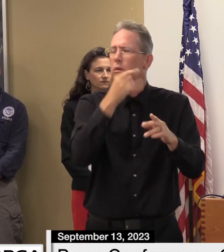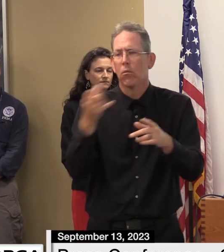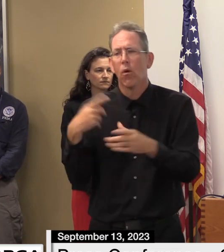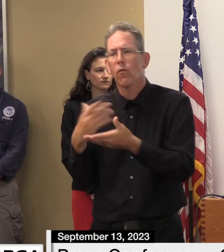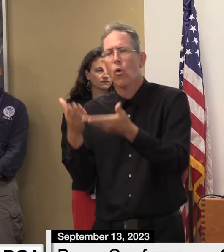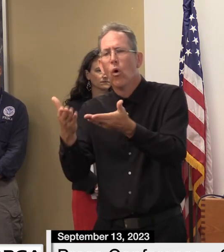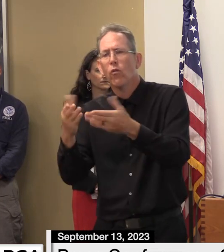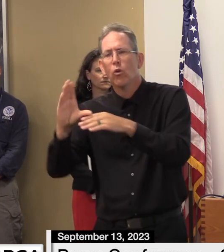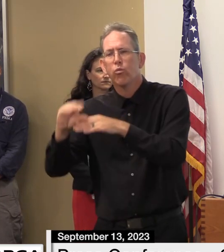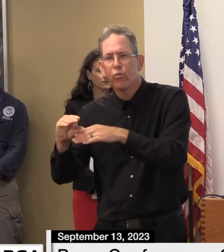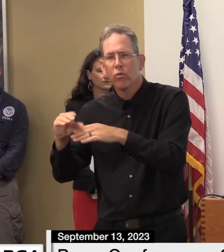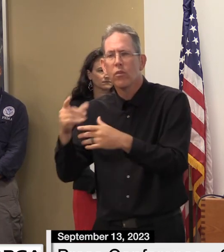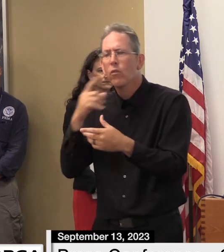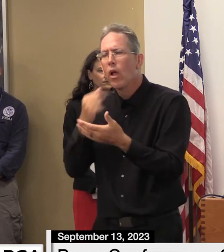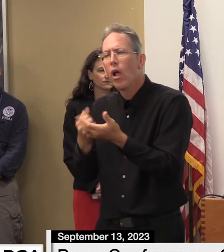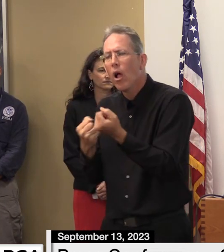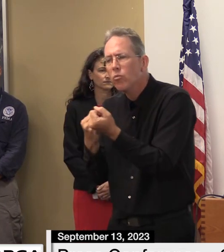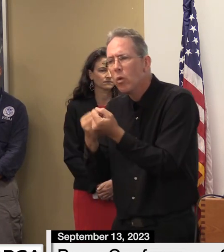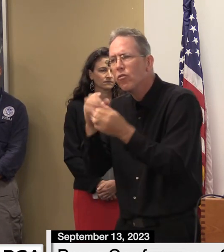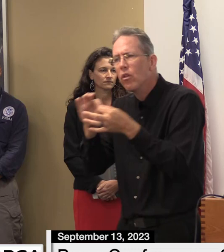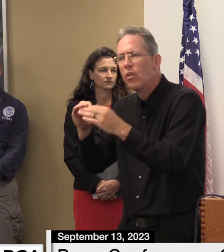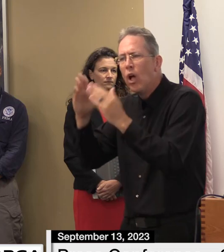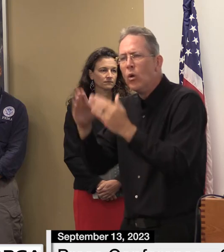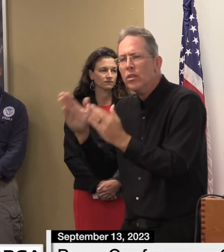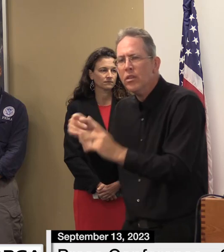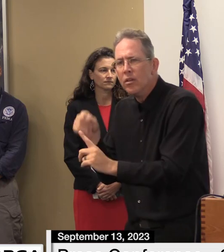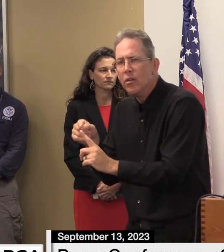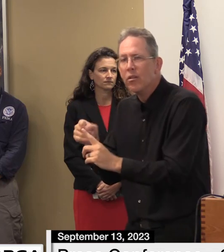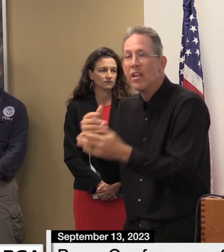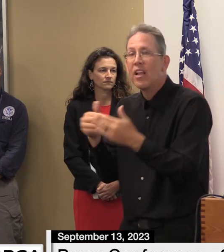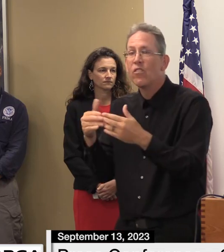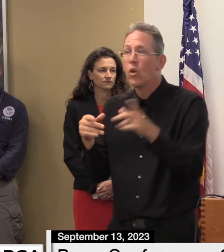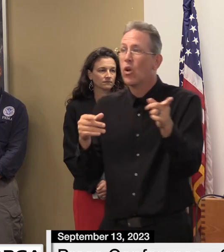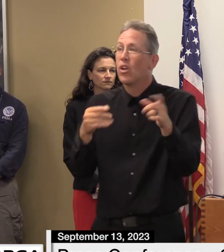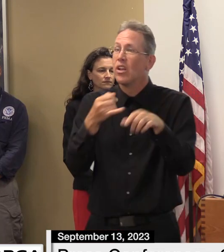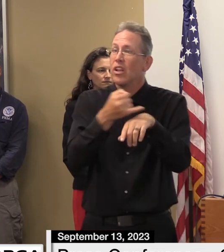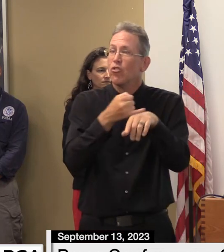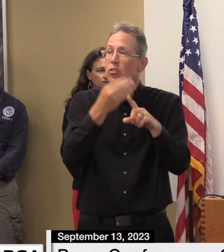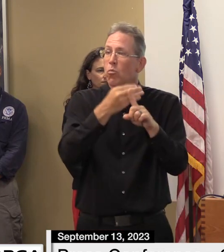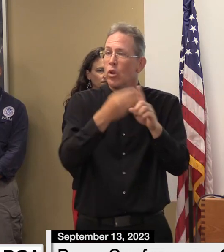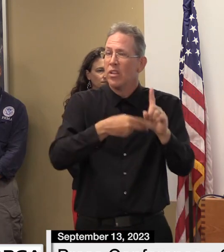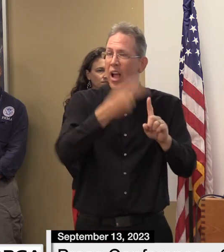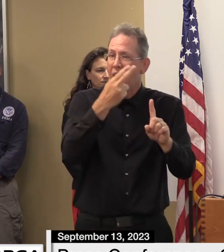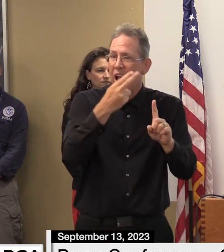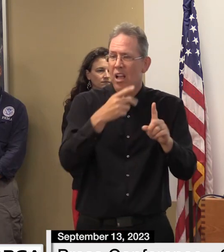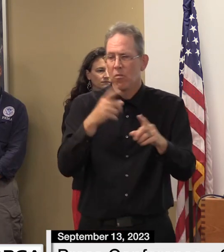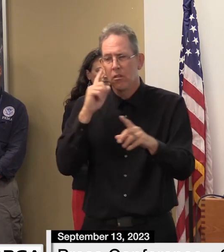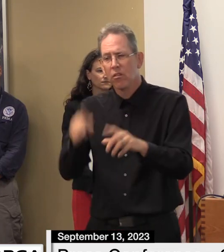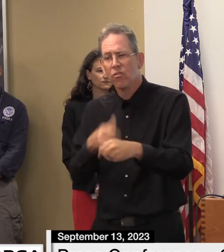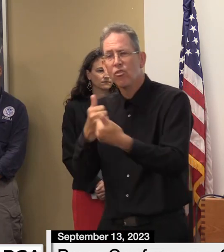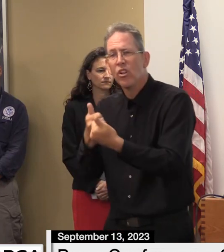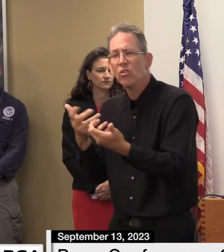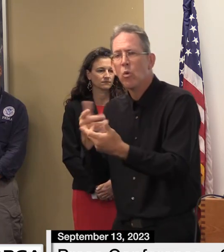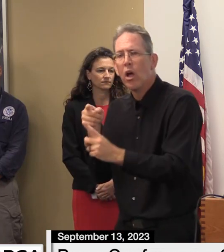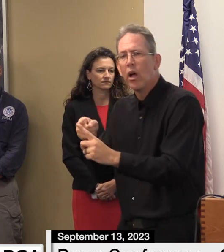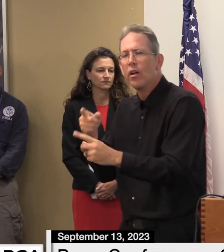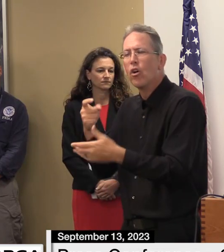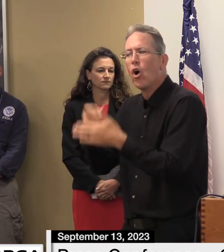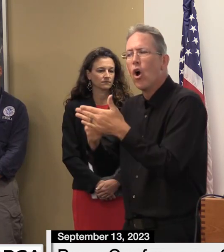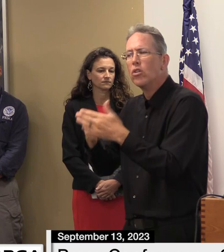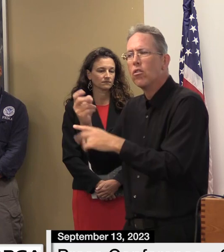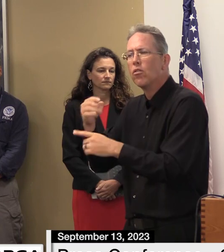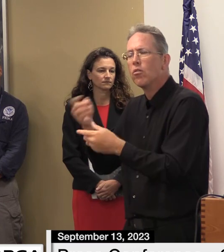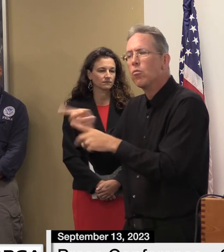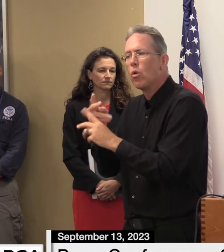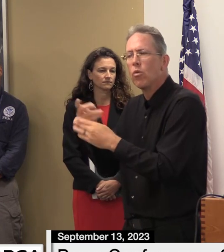to support housing, even though interest rates make that a real challenge at the current moment. In